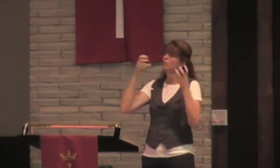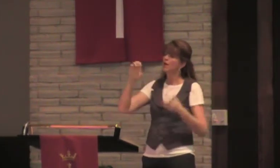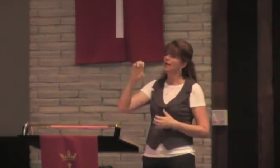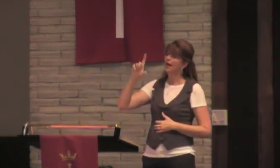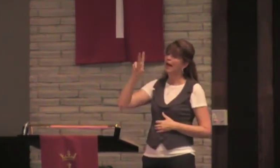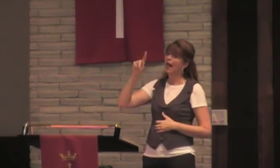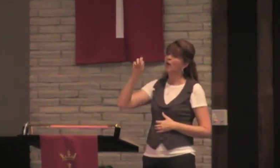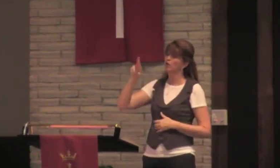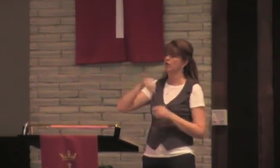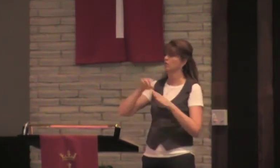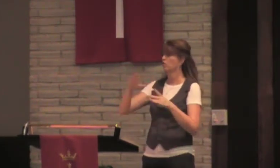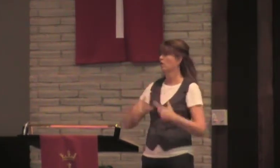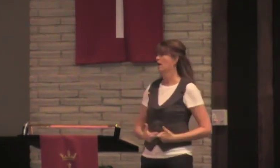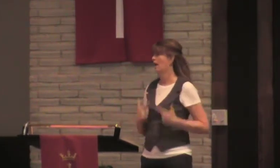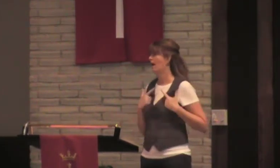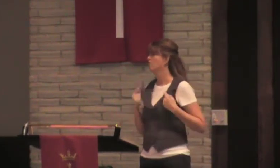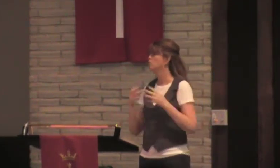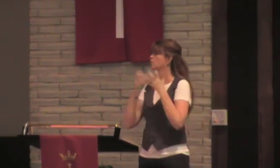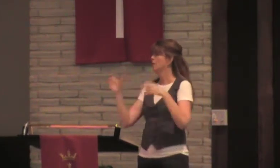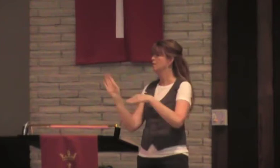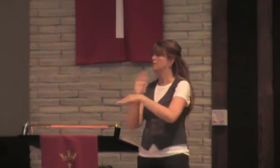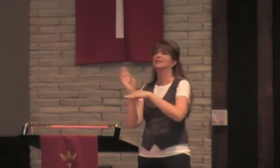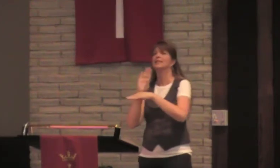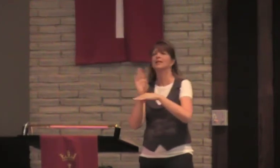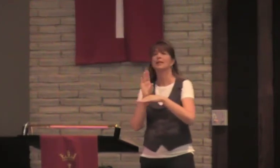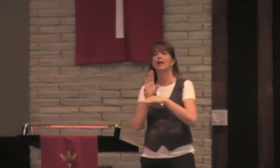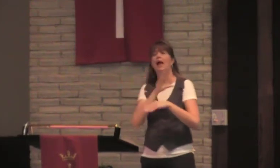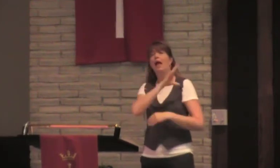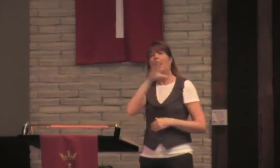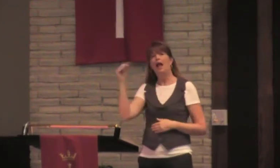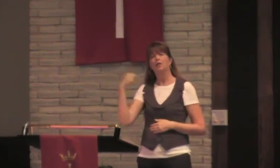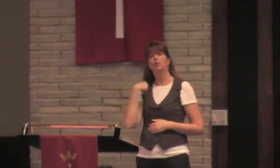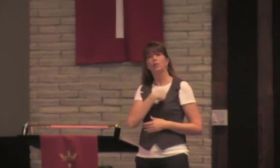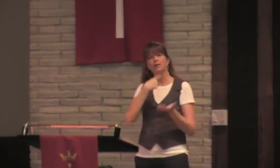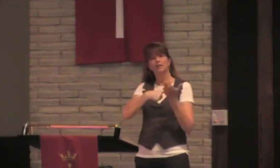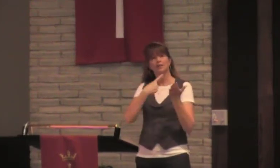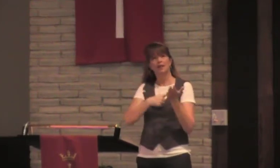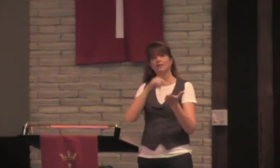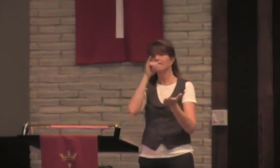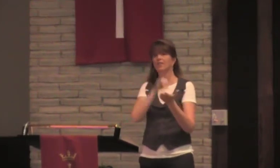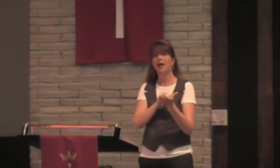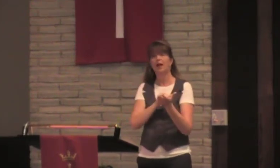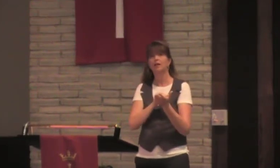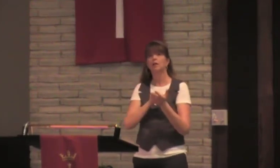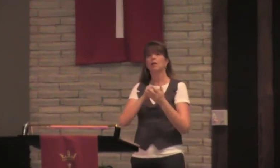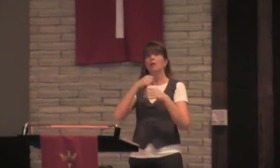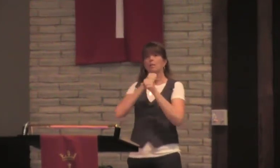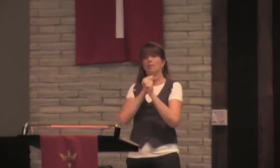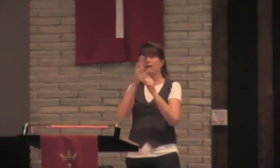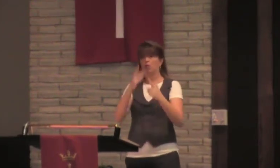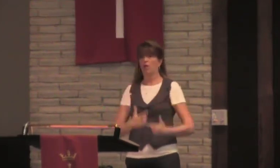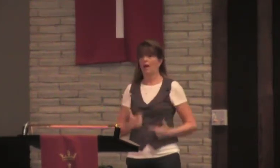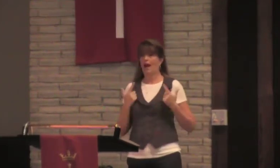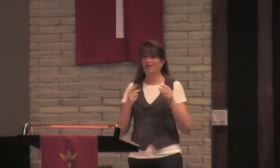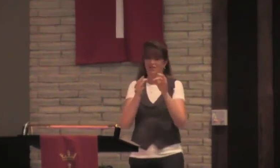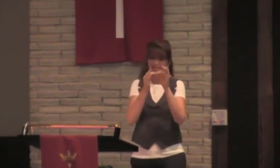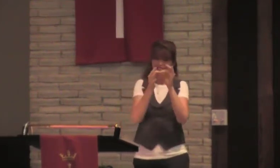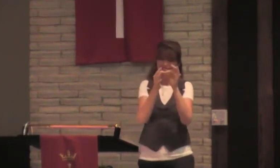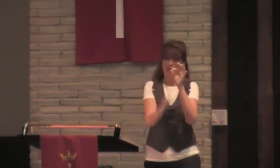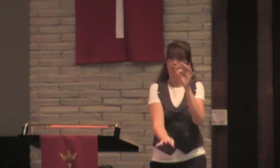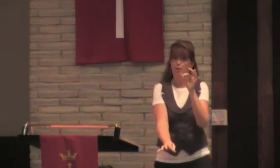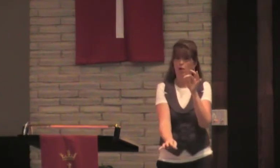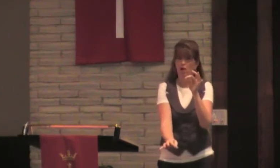all these complaints. It's too much clutter in your life. Too busy. And as we discussed